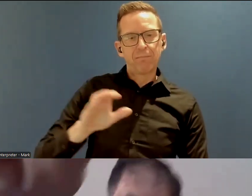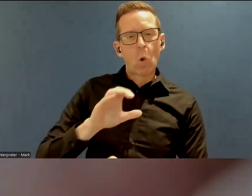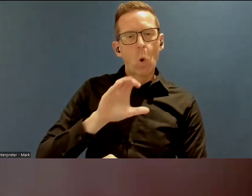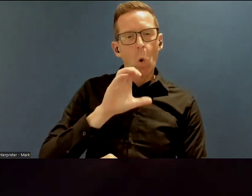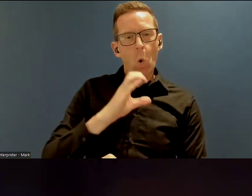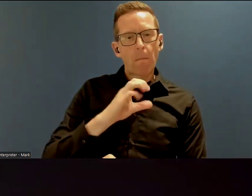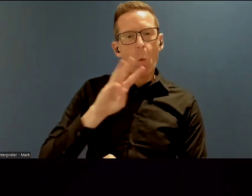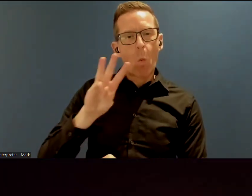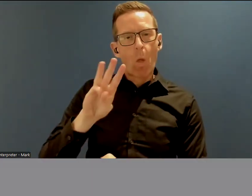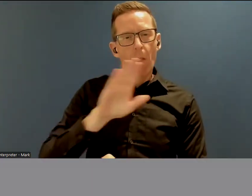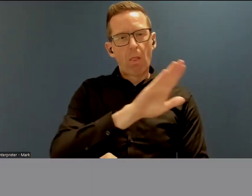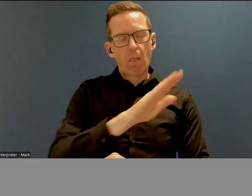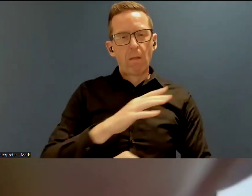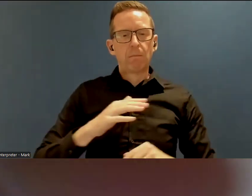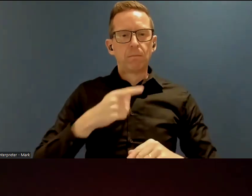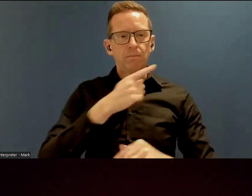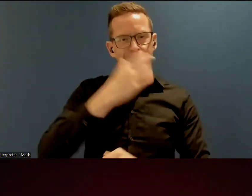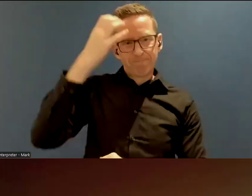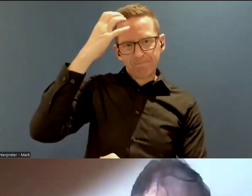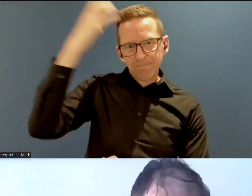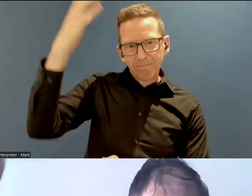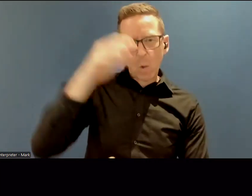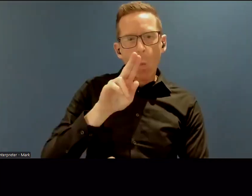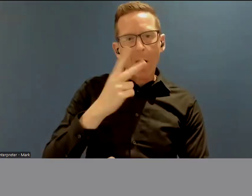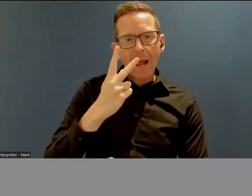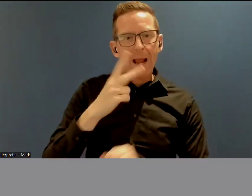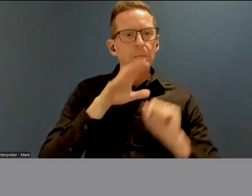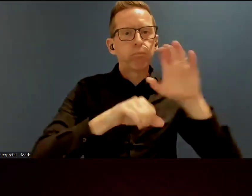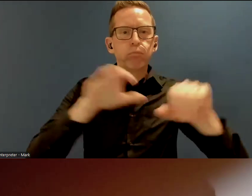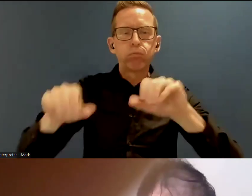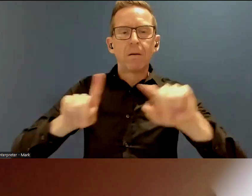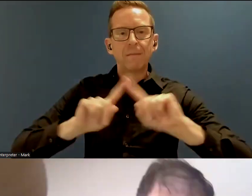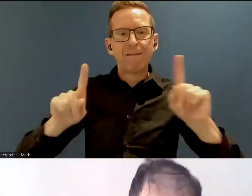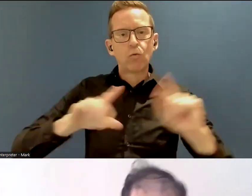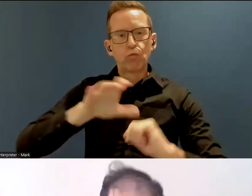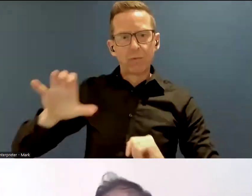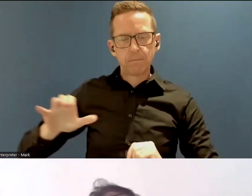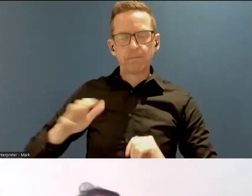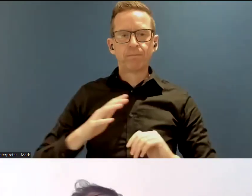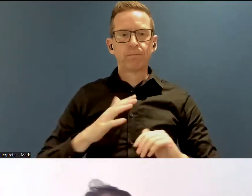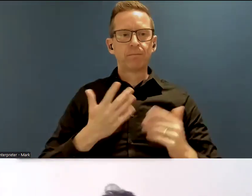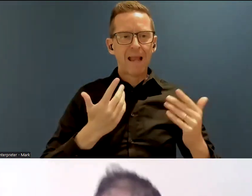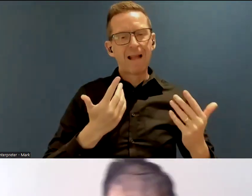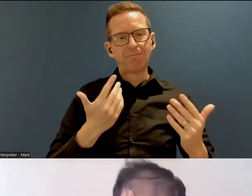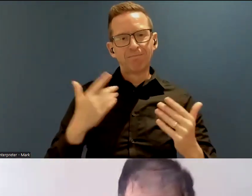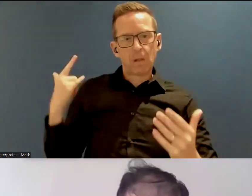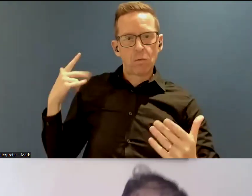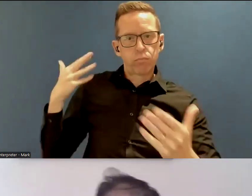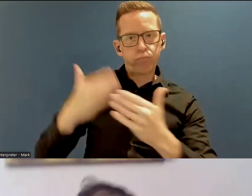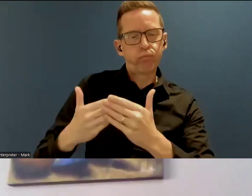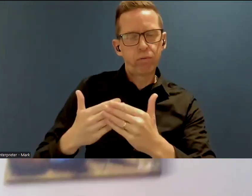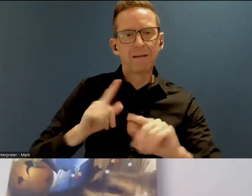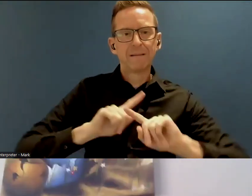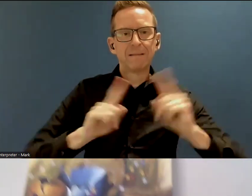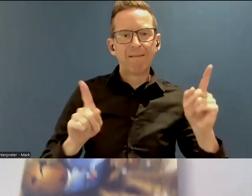and we've all gone through our own stages of amendments or refreshes. And I